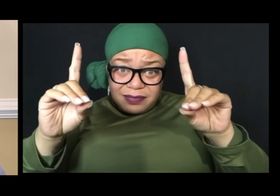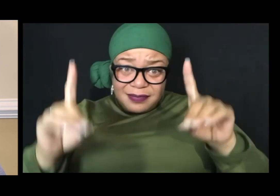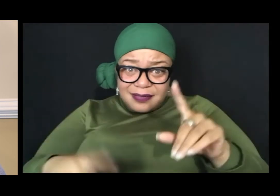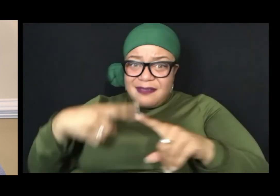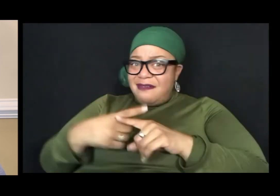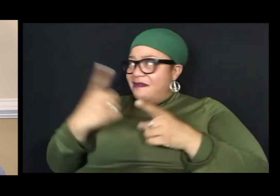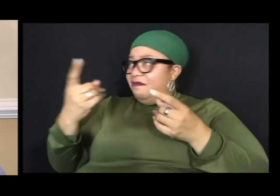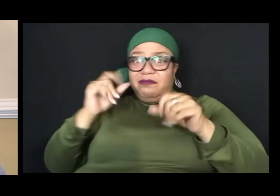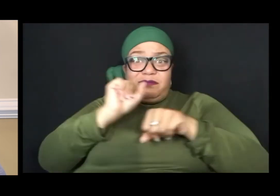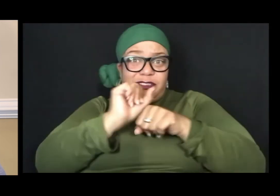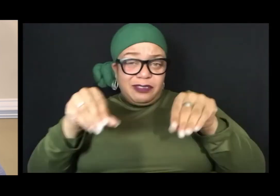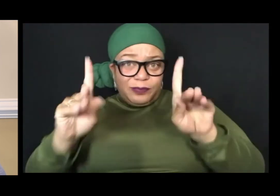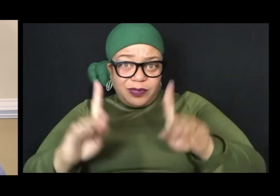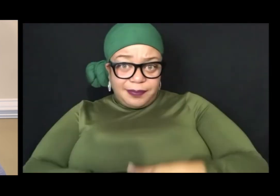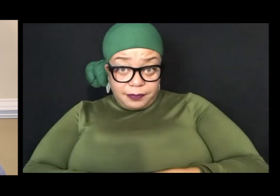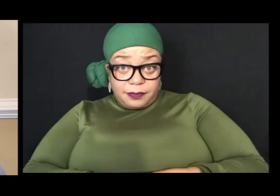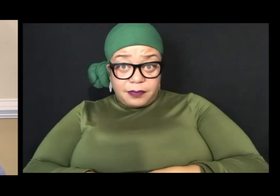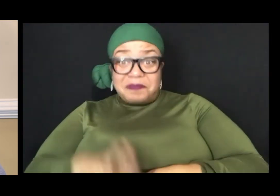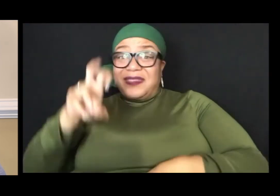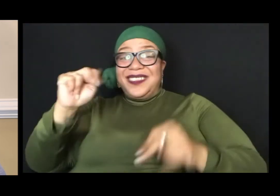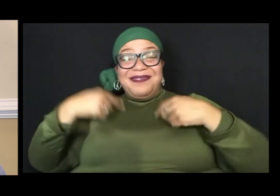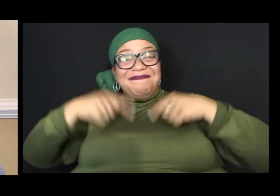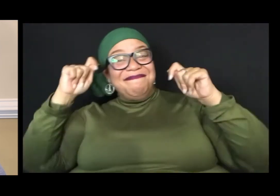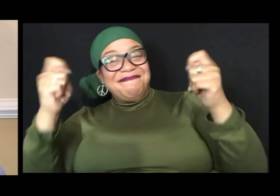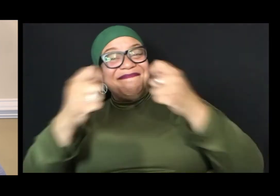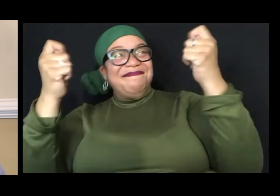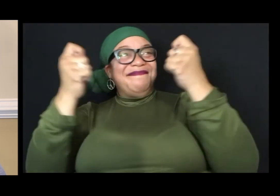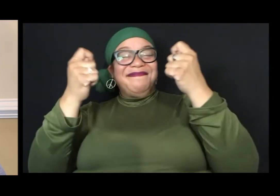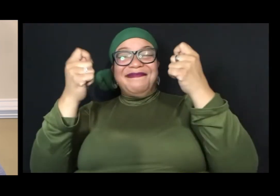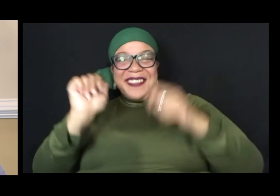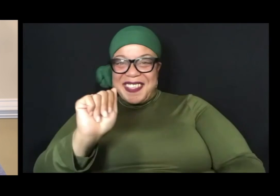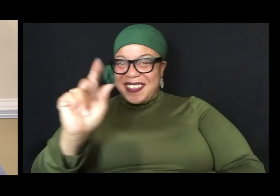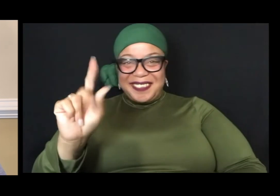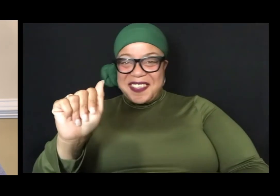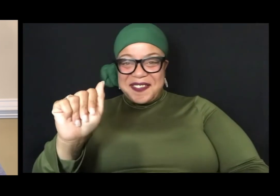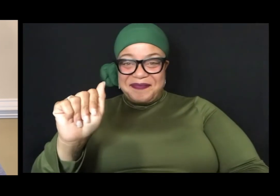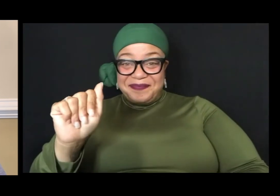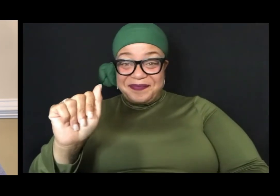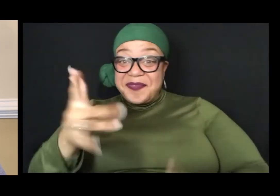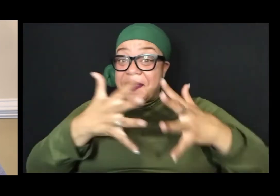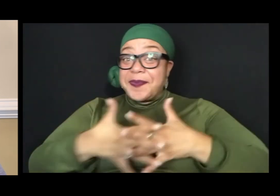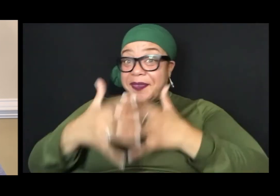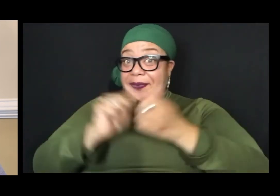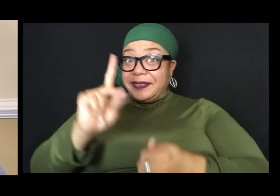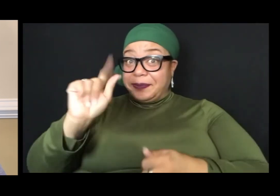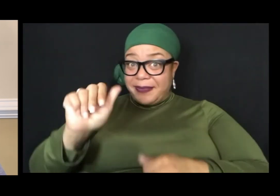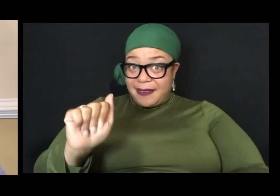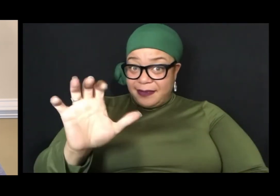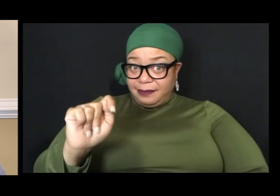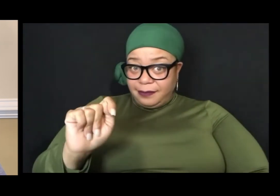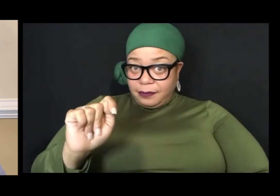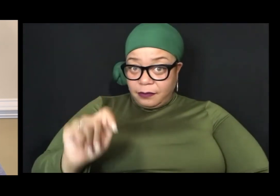opportunities. Even as we celebrated the anniversary of the ADA American with Disabilities Act,